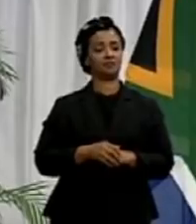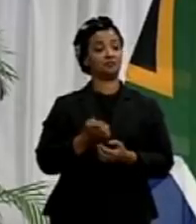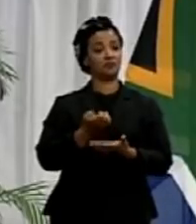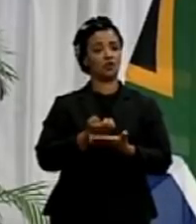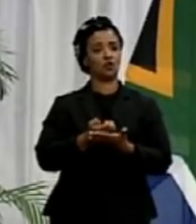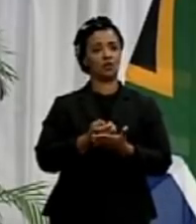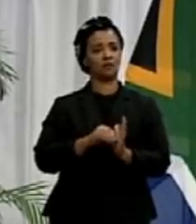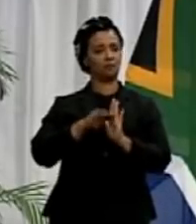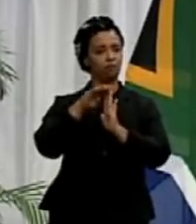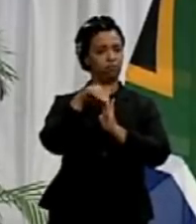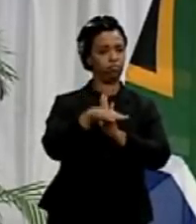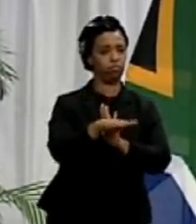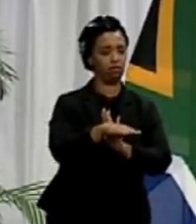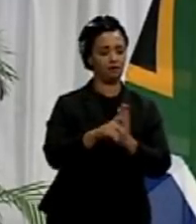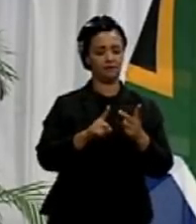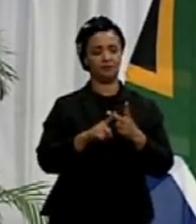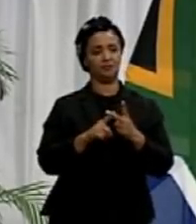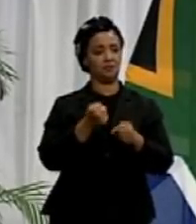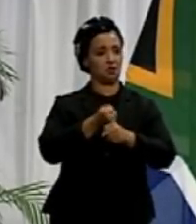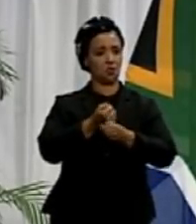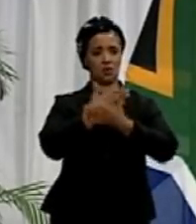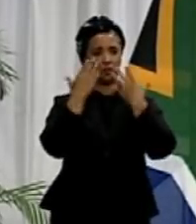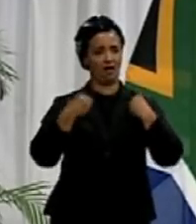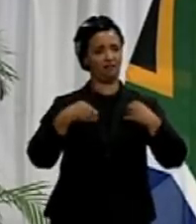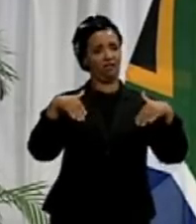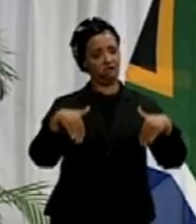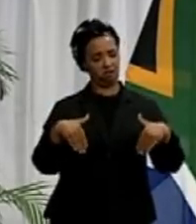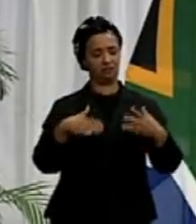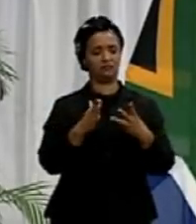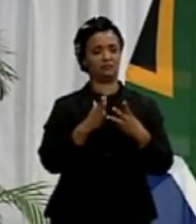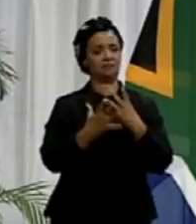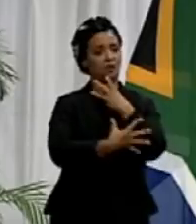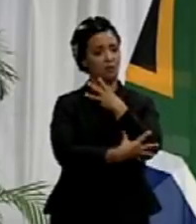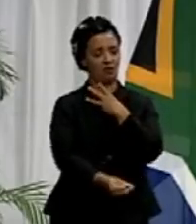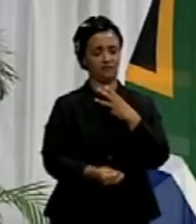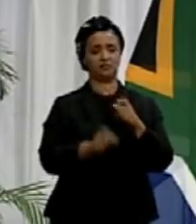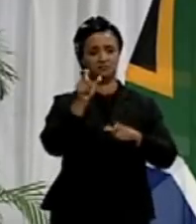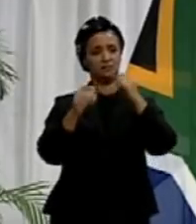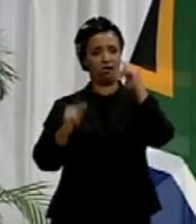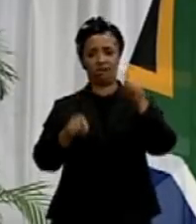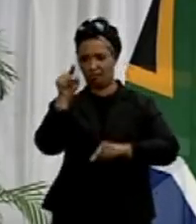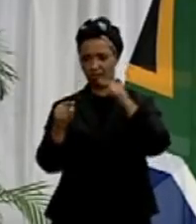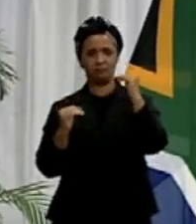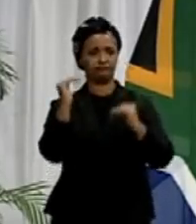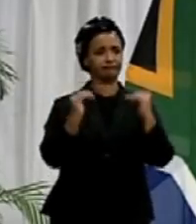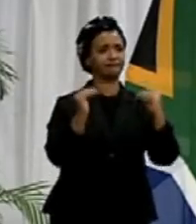economic growth, high unemployment, poverty, inequality, shall